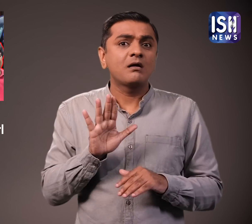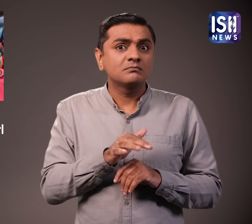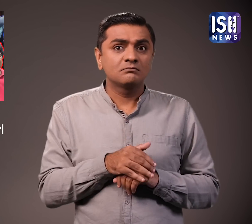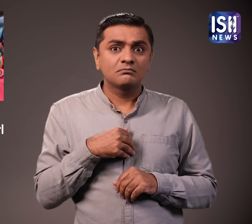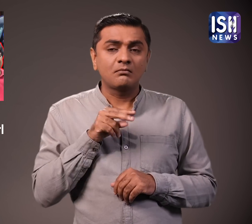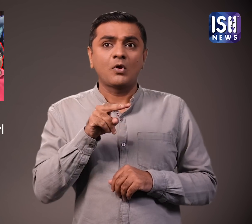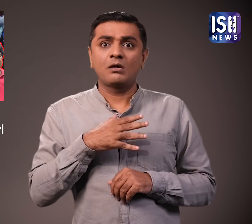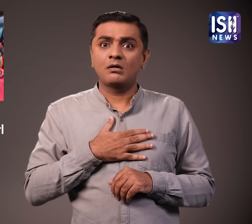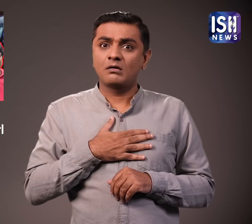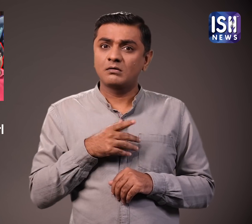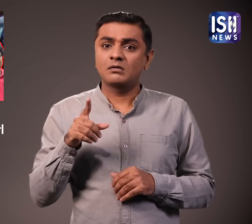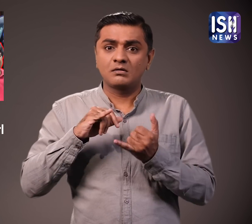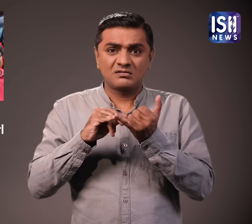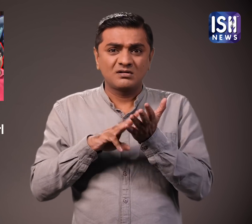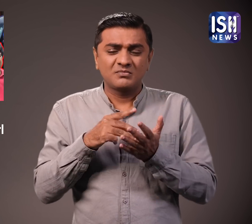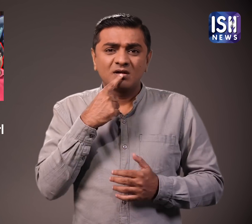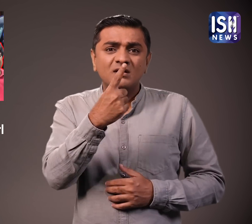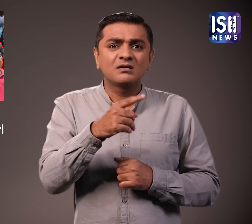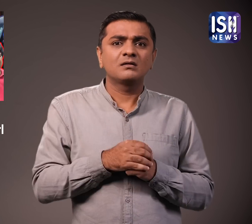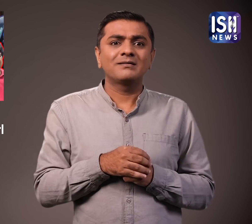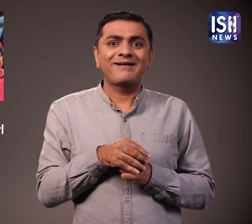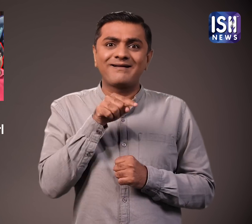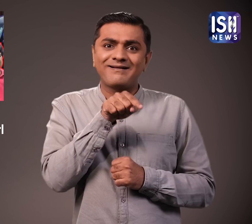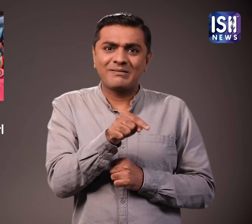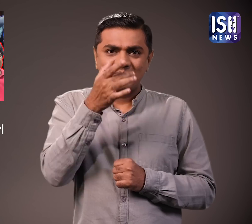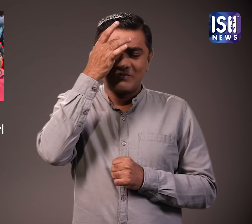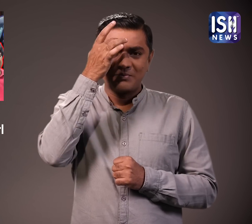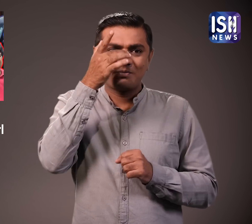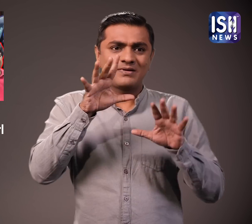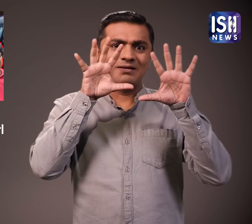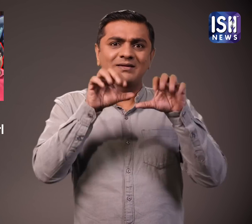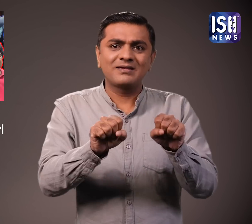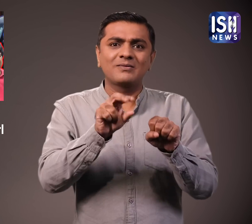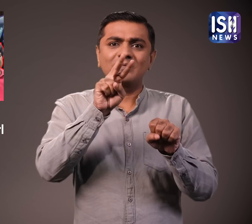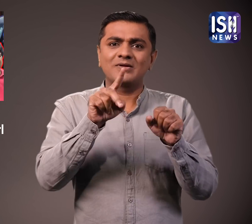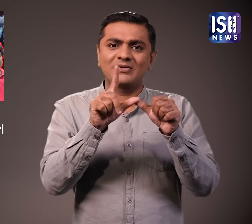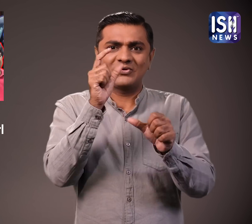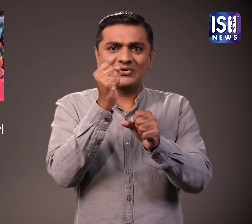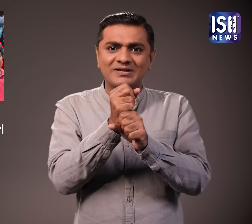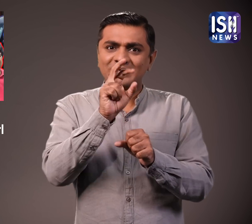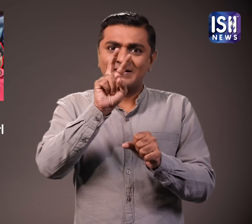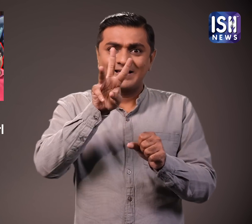Malewal also said that the cops delayed Khakha's arrest by 8 days. He was arrested after 8 days.